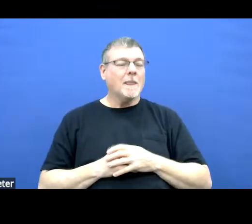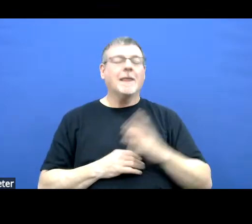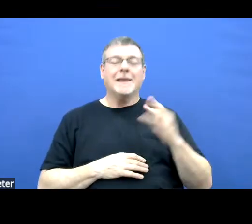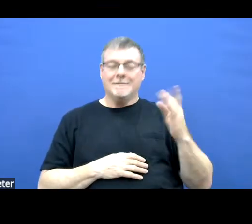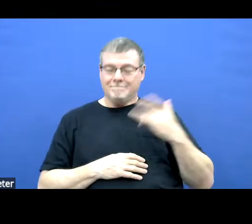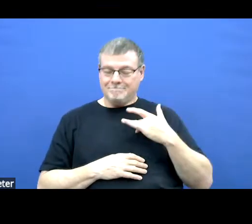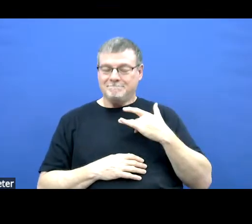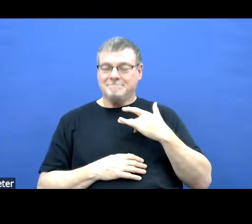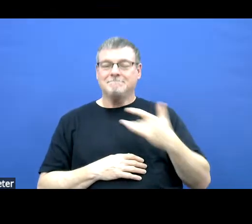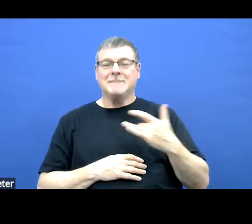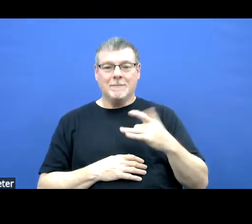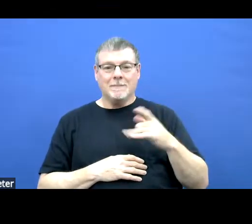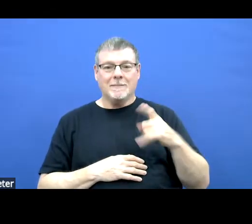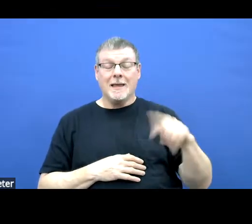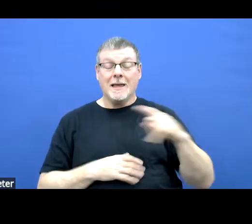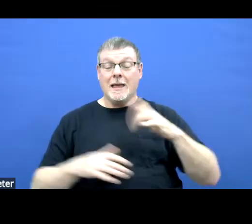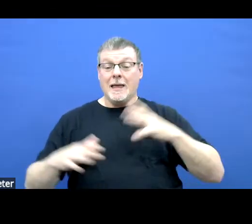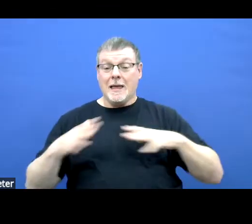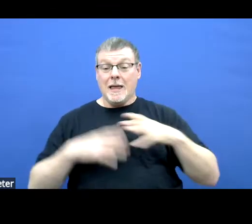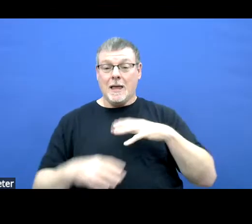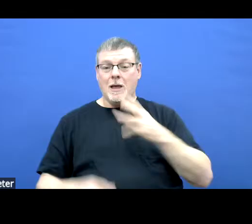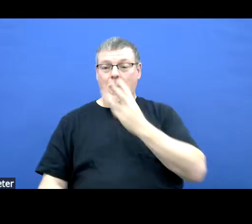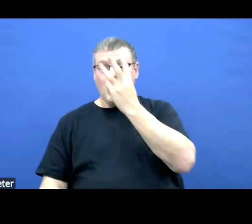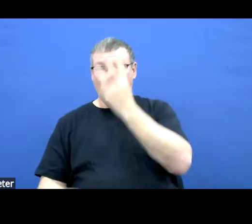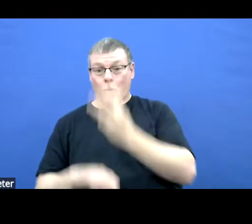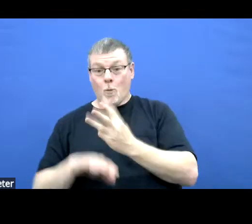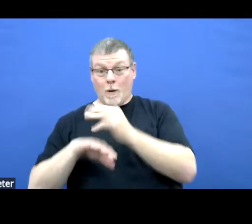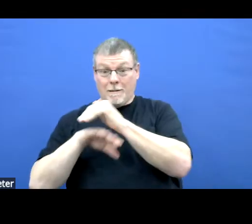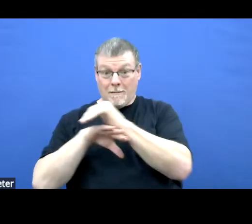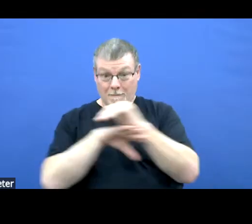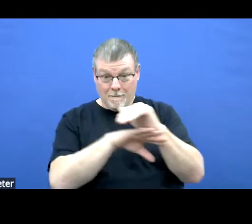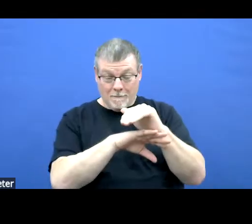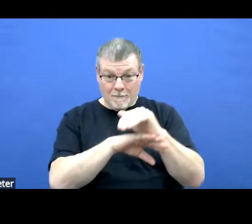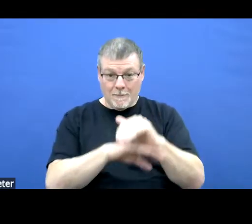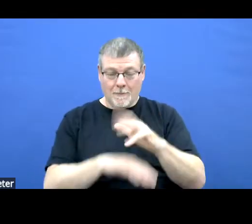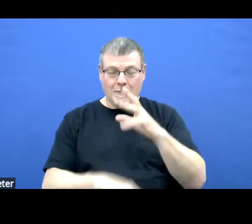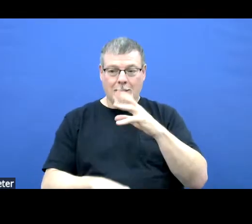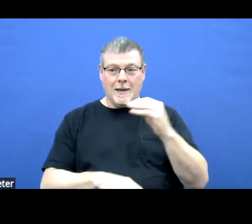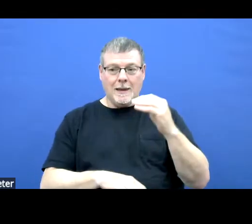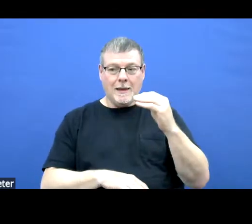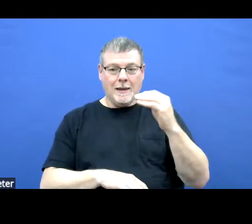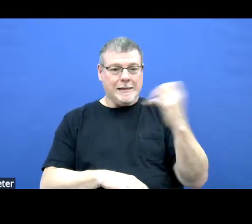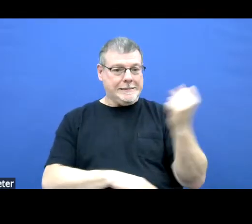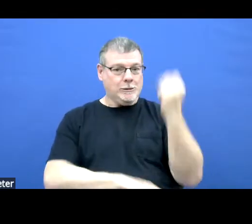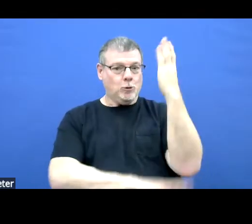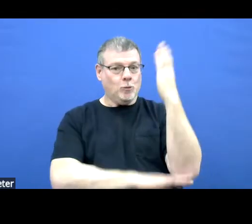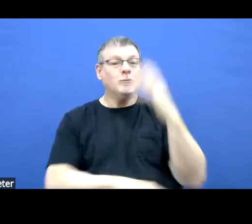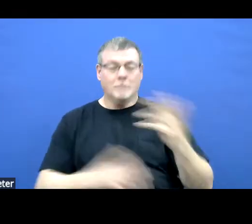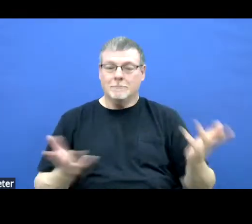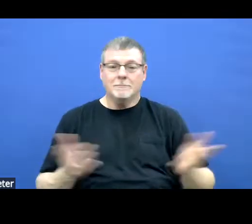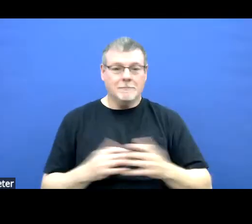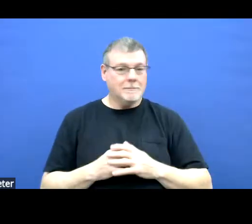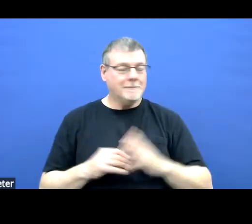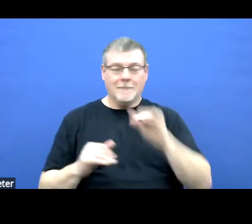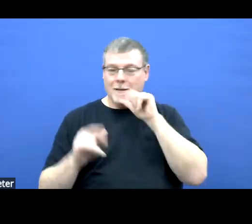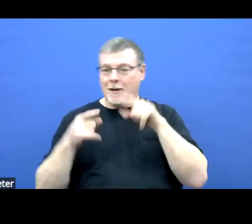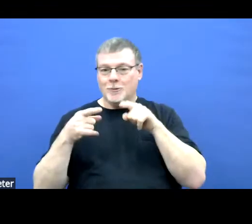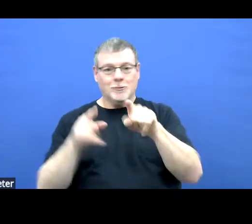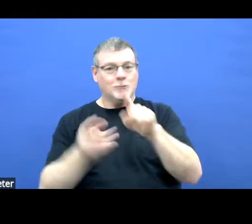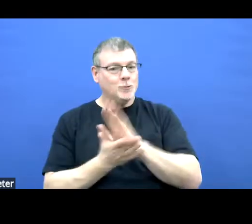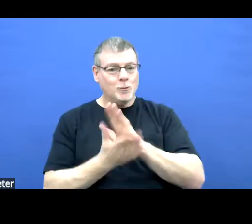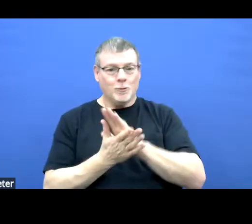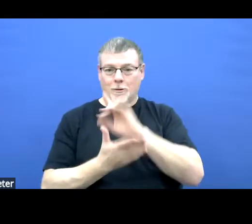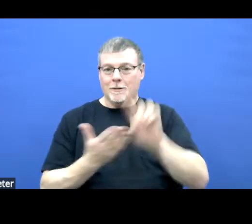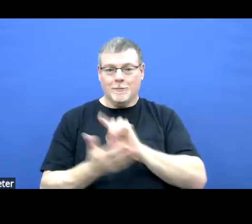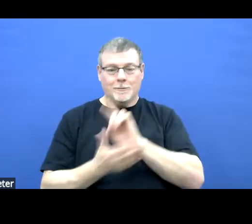typically their fittings are Wednesday evenings and Saturday afternoons. Yeah, so not during school hours. Oh,